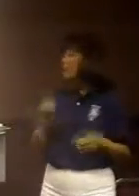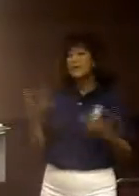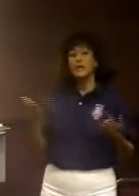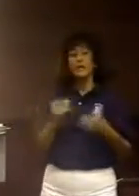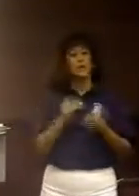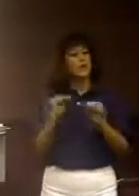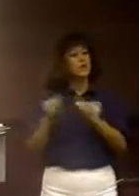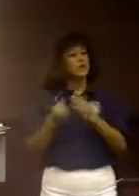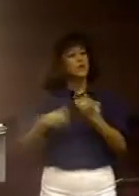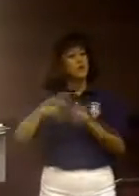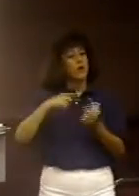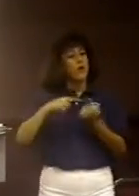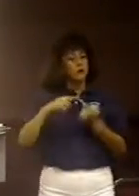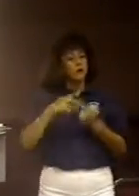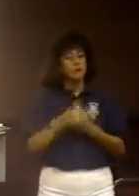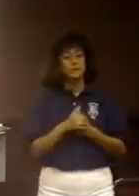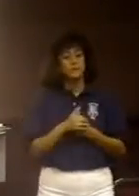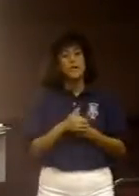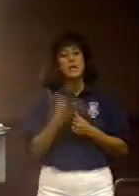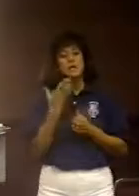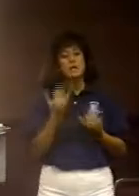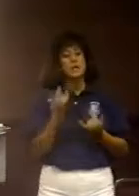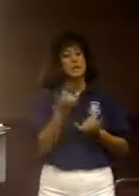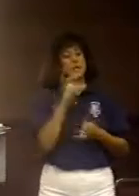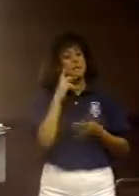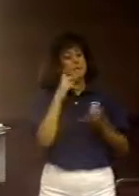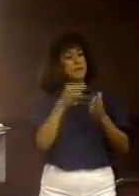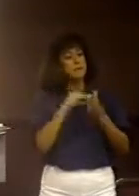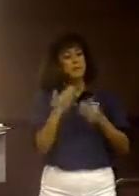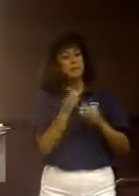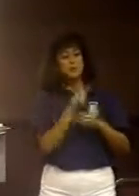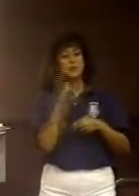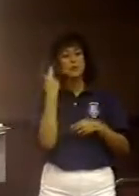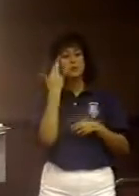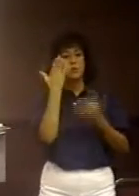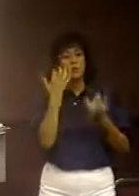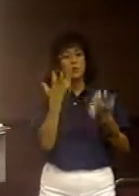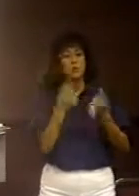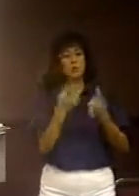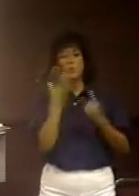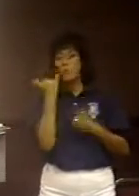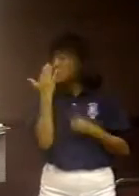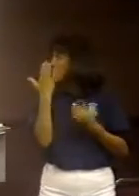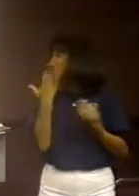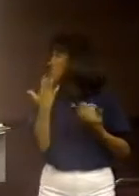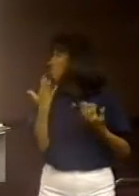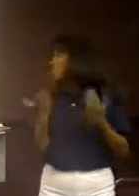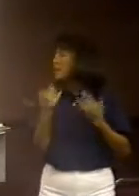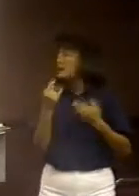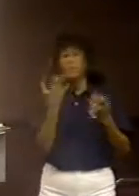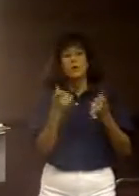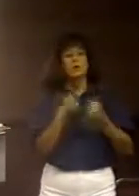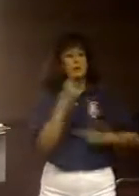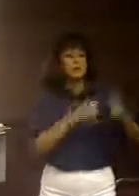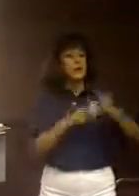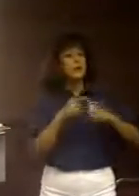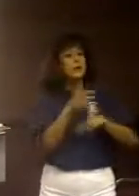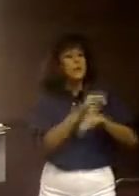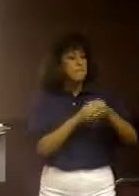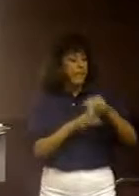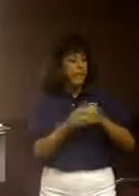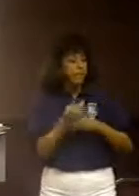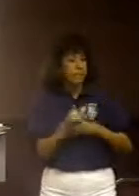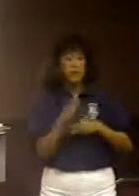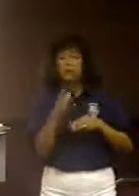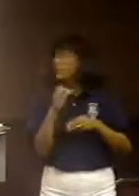around. So now they're talking about, they've mentioned a few reasons why you might want to sign manually coded English, and now they're